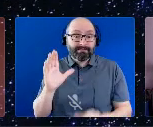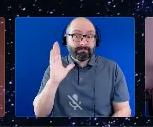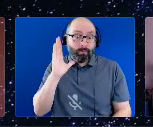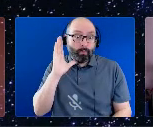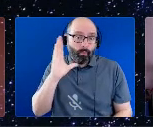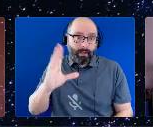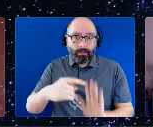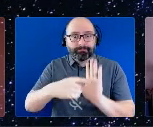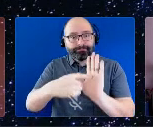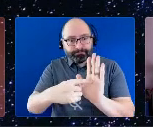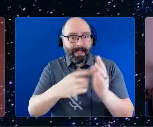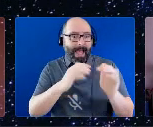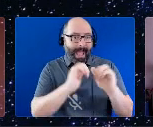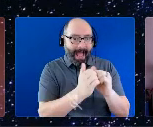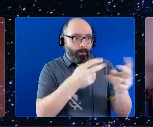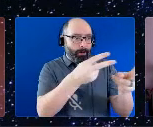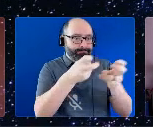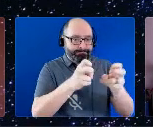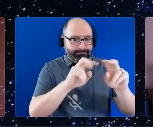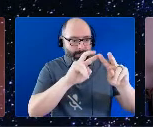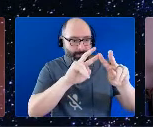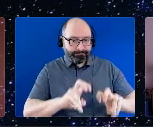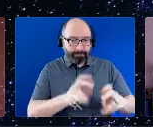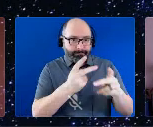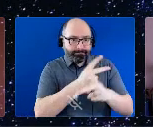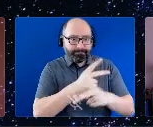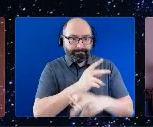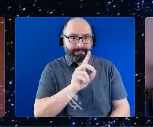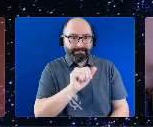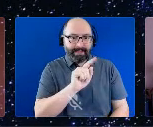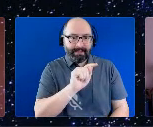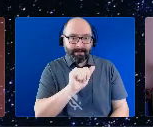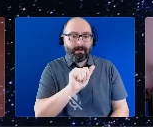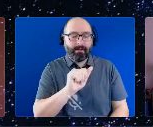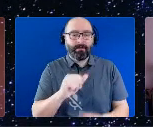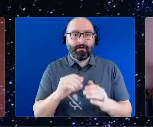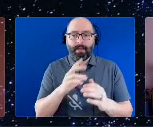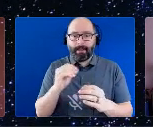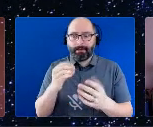and coming to insights. I want to hone in on coding interviews. I just think these are